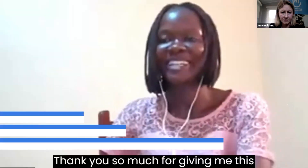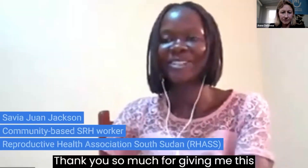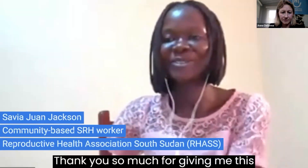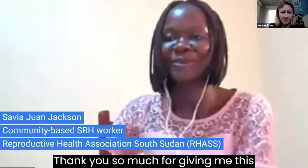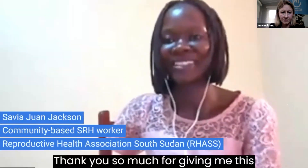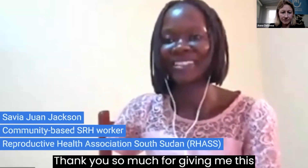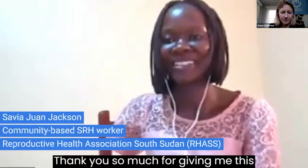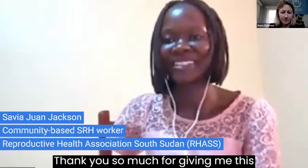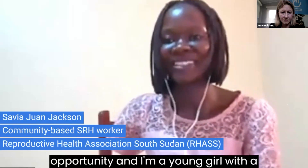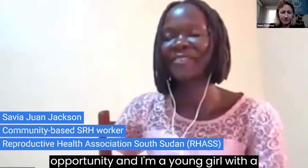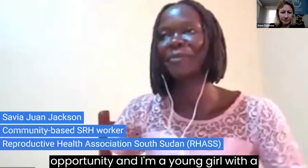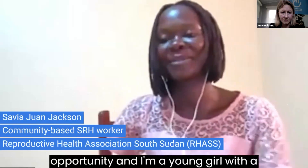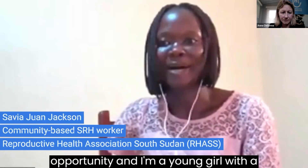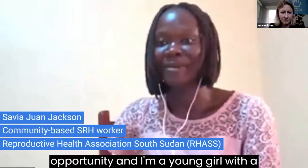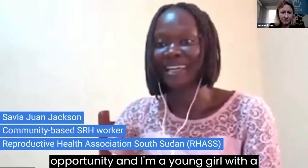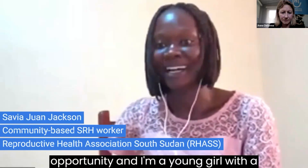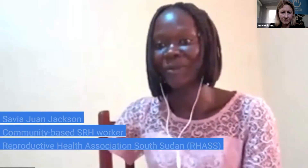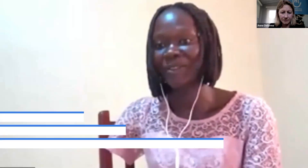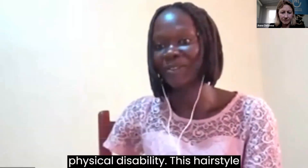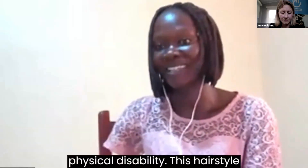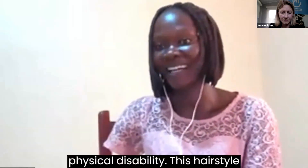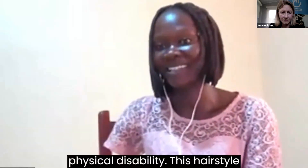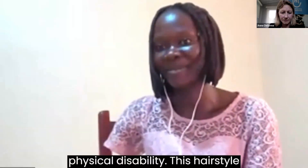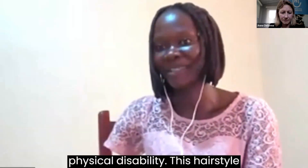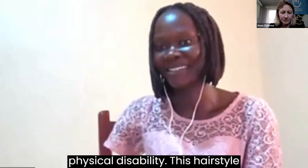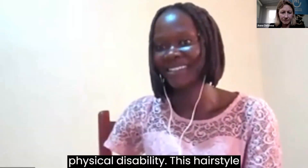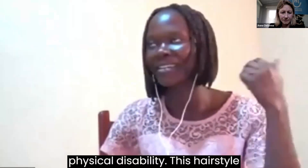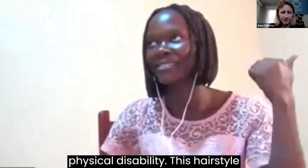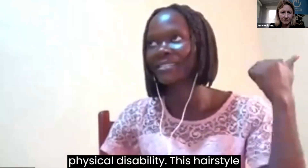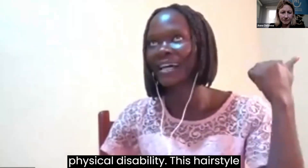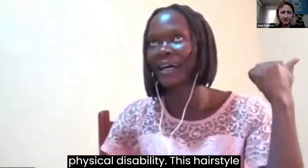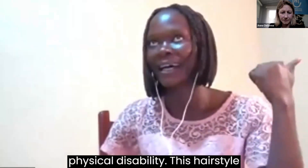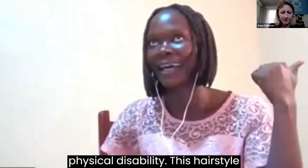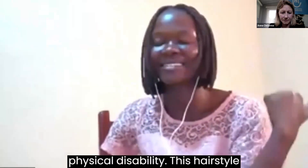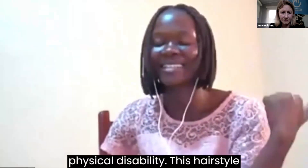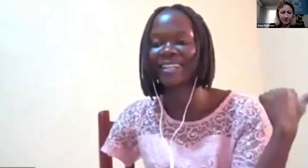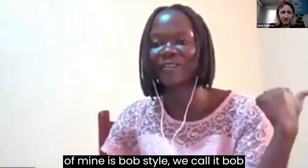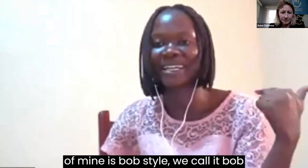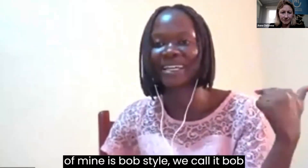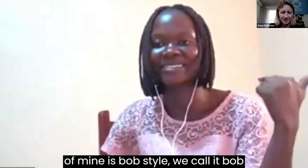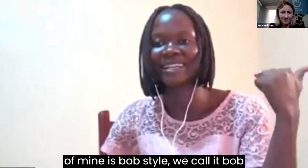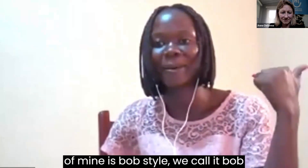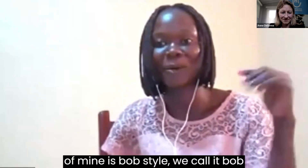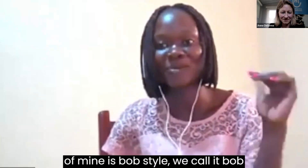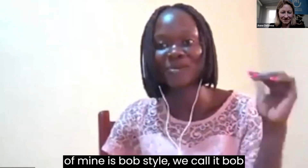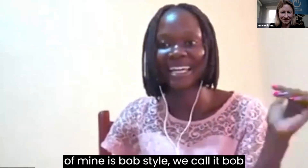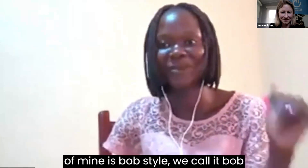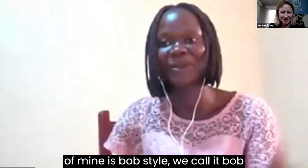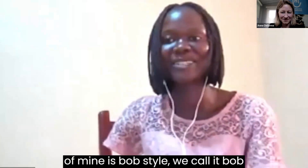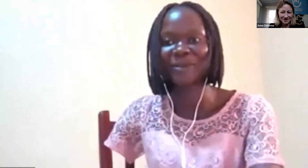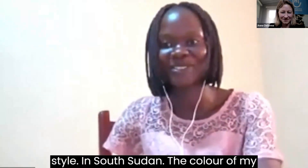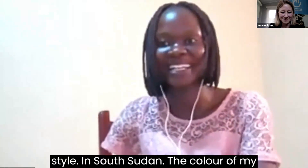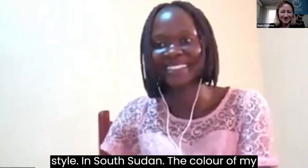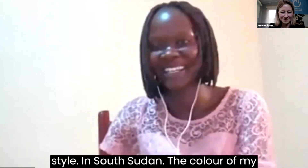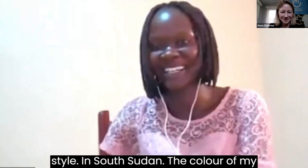Thank you so much for giving me this opportunity. I'm a young girl with a physical disability. This hairstyle of mine is bob style. We call